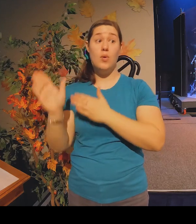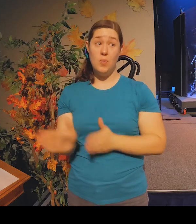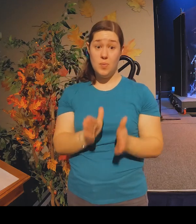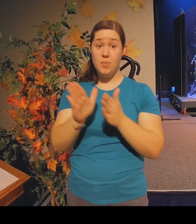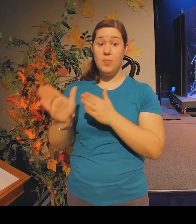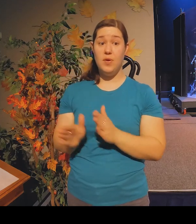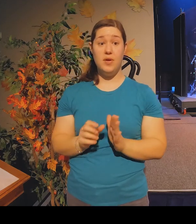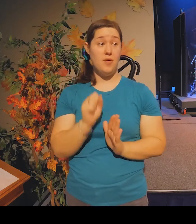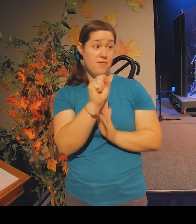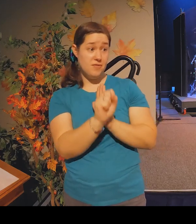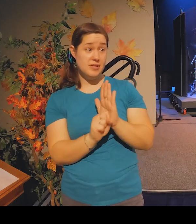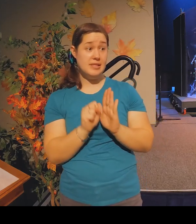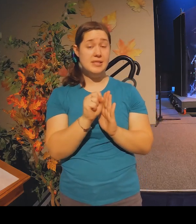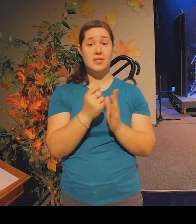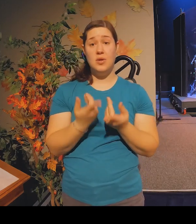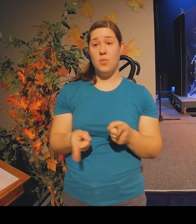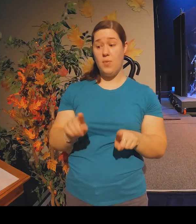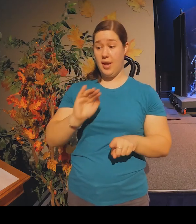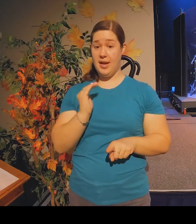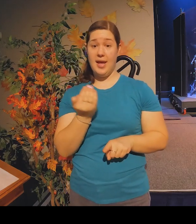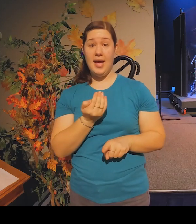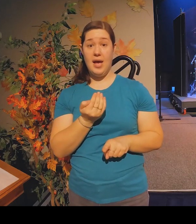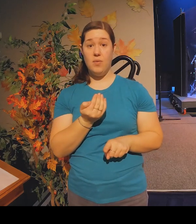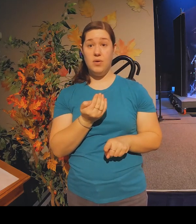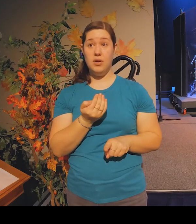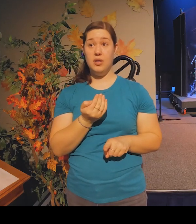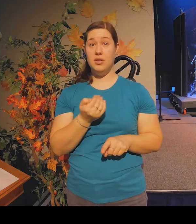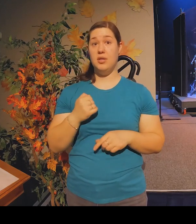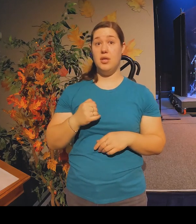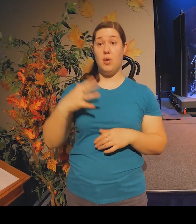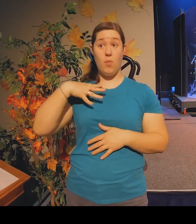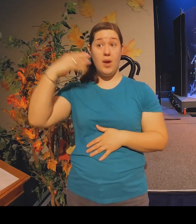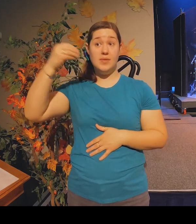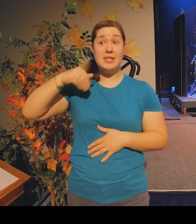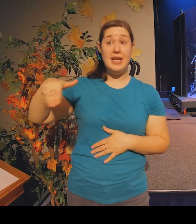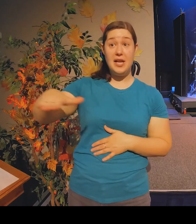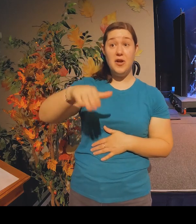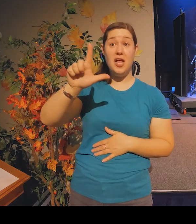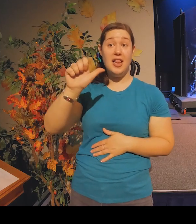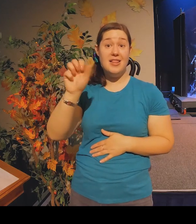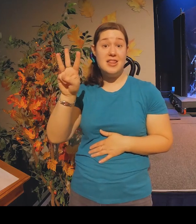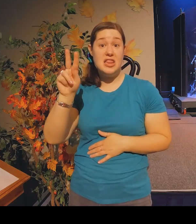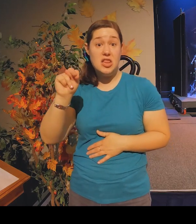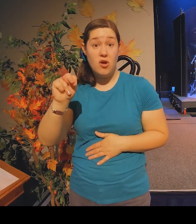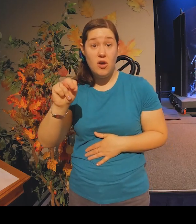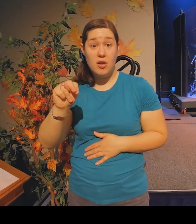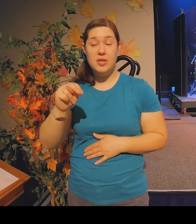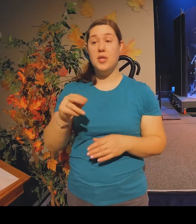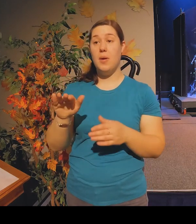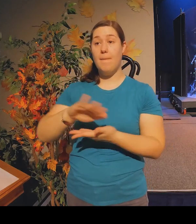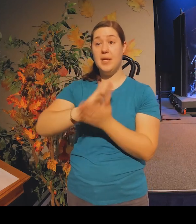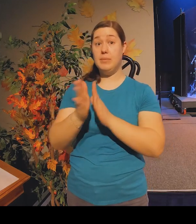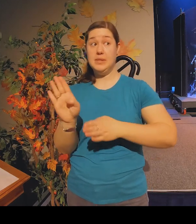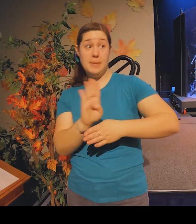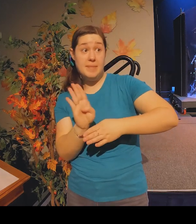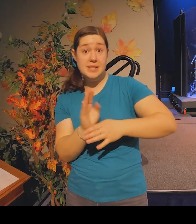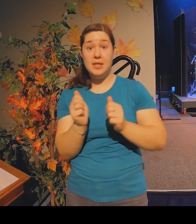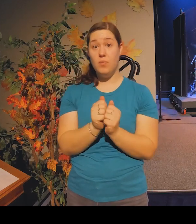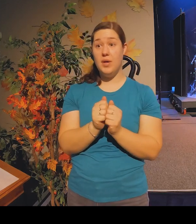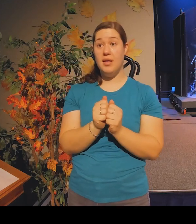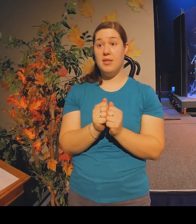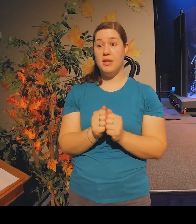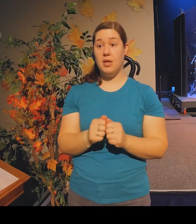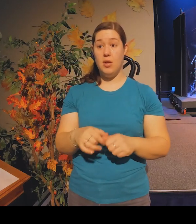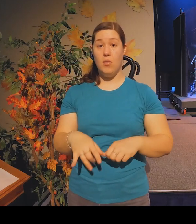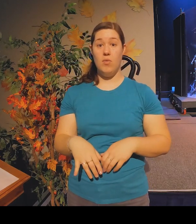our front lawn becomes busy with many things, with the pumpkin patch and then with trunk or treat and with more things into the fall. And so